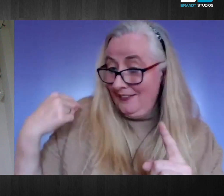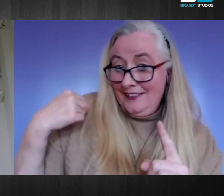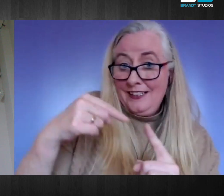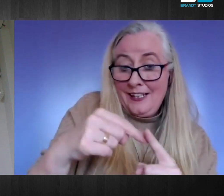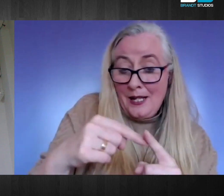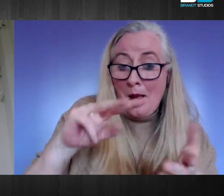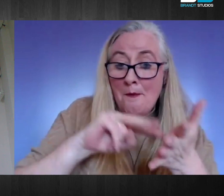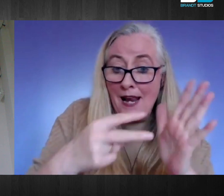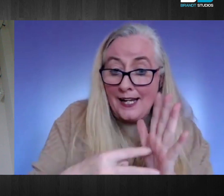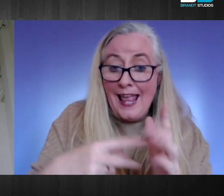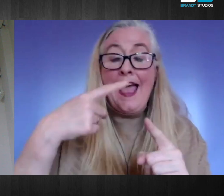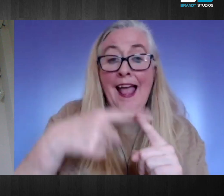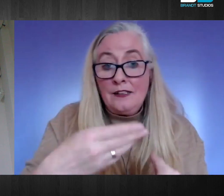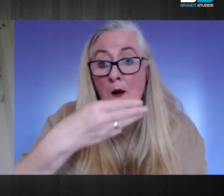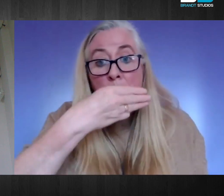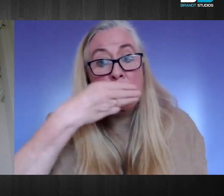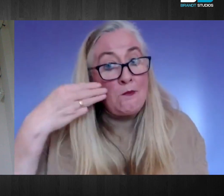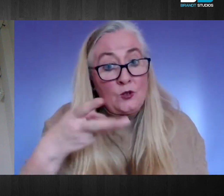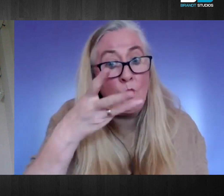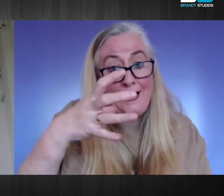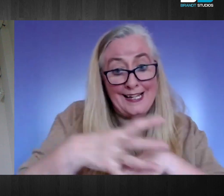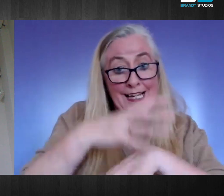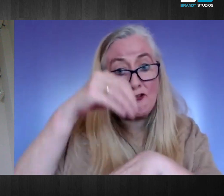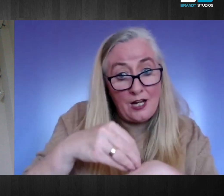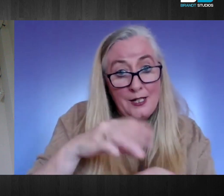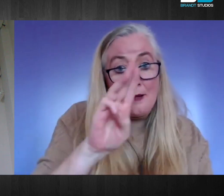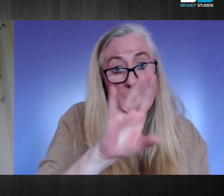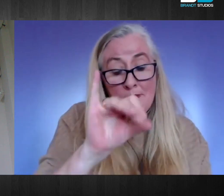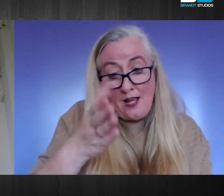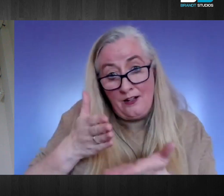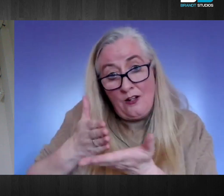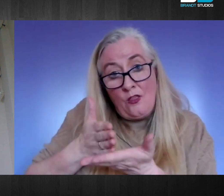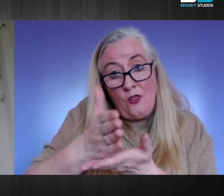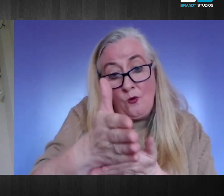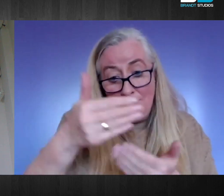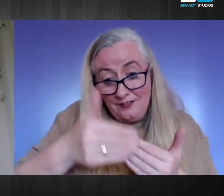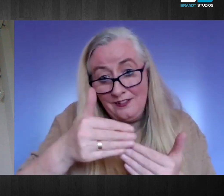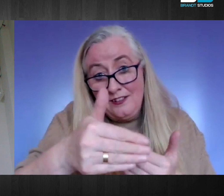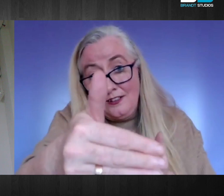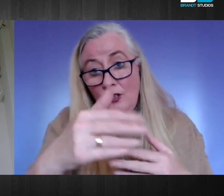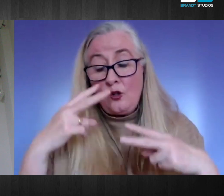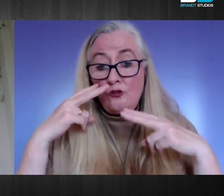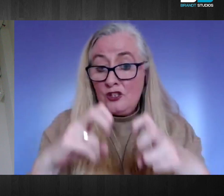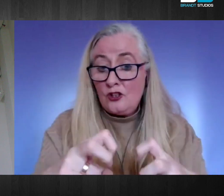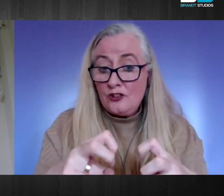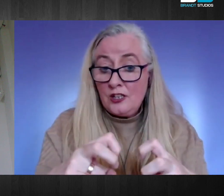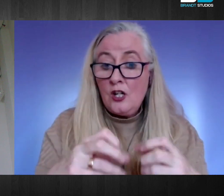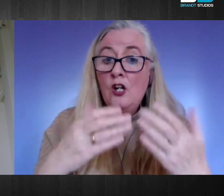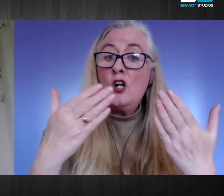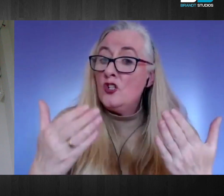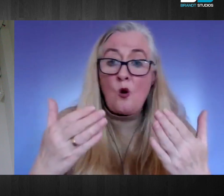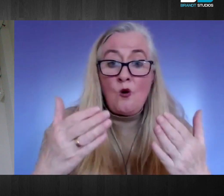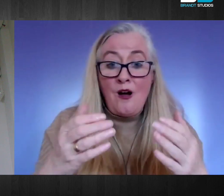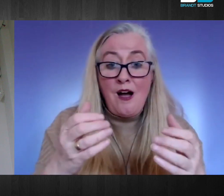to continue that PPI engagement during the execution of the research. So not all lost yet.